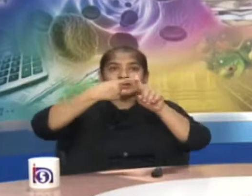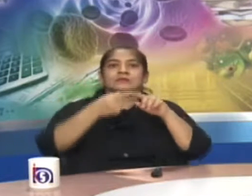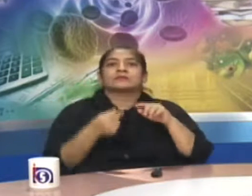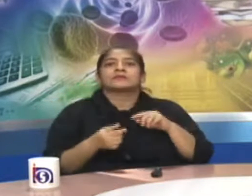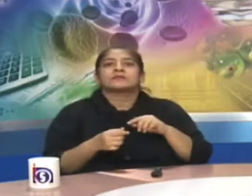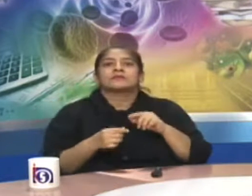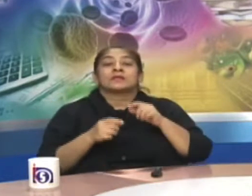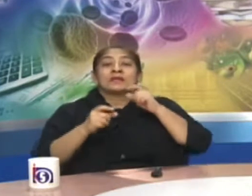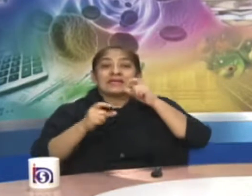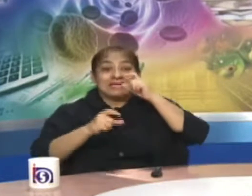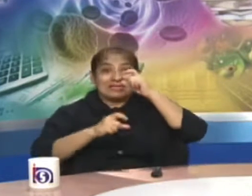Question 1.